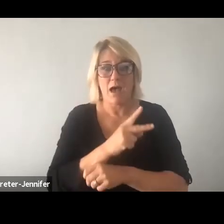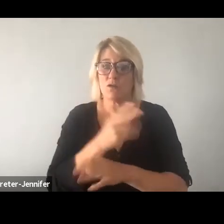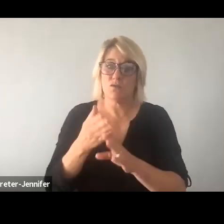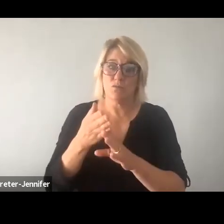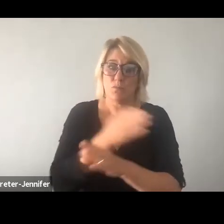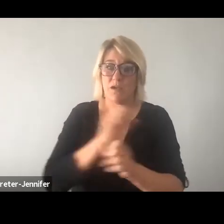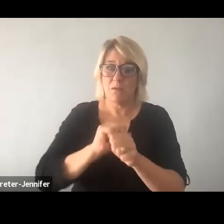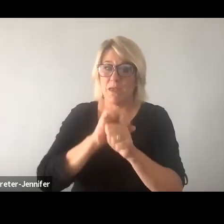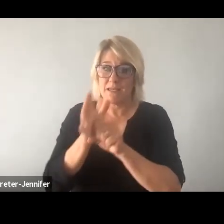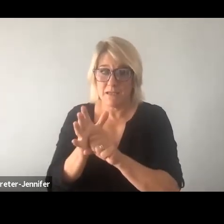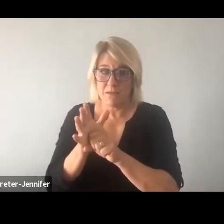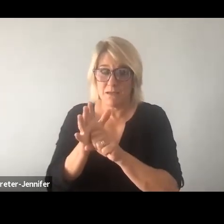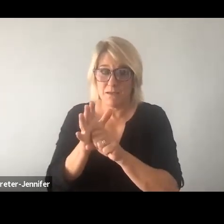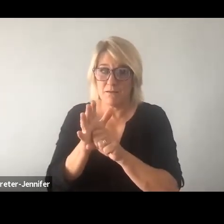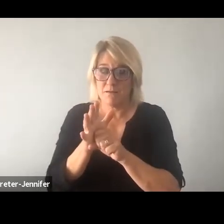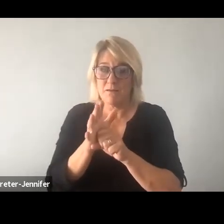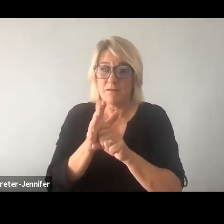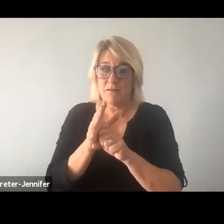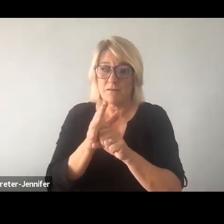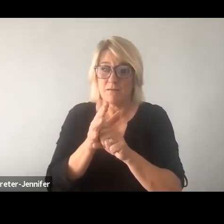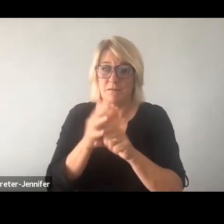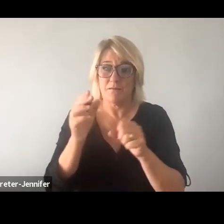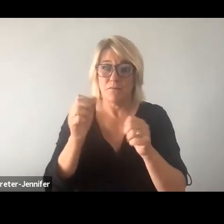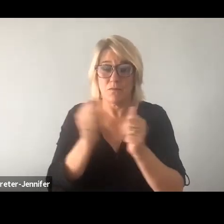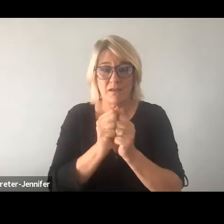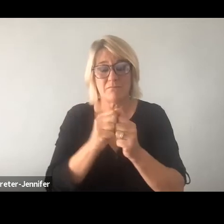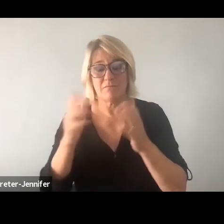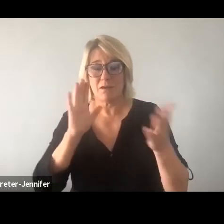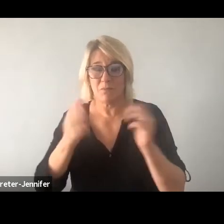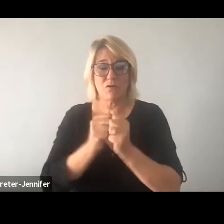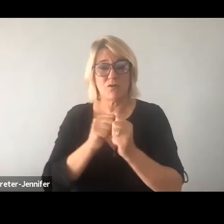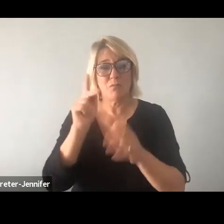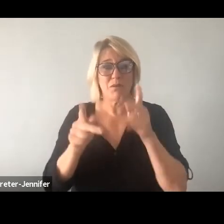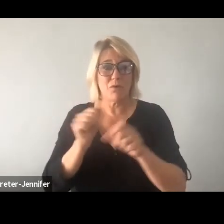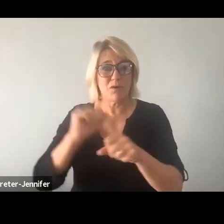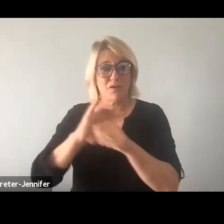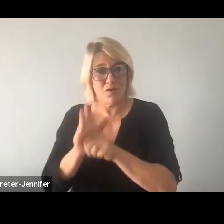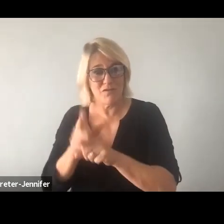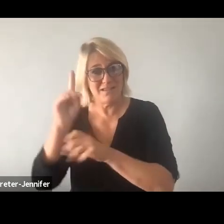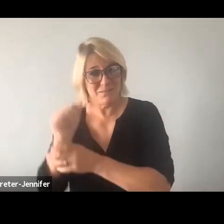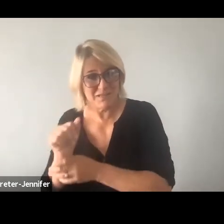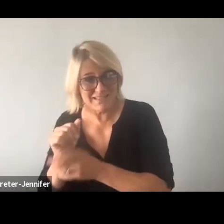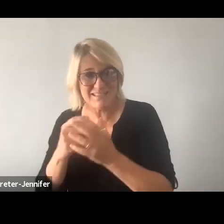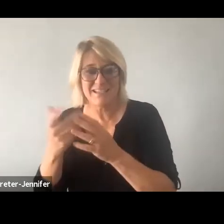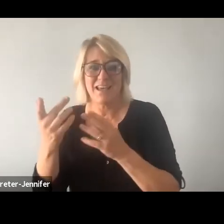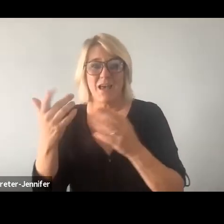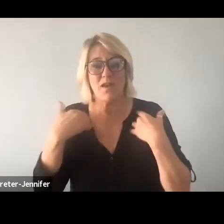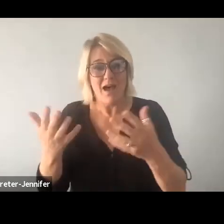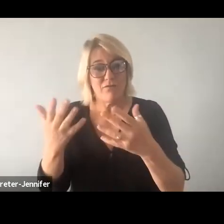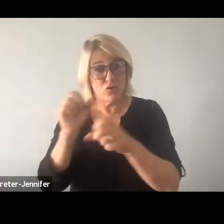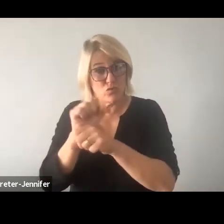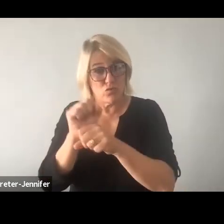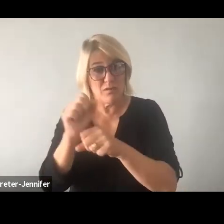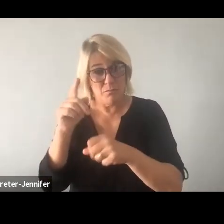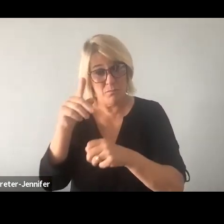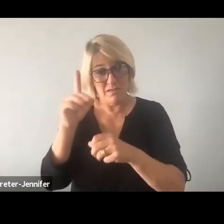than people with disabilities. At ACL, we know that when people with disabilities have careers,